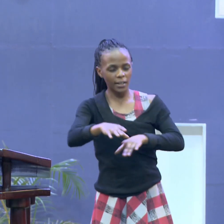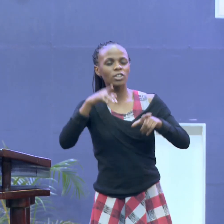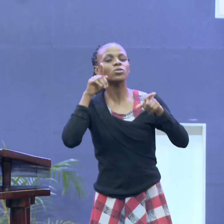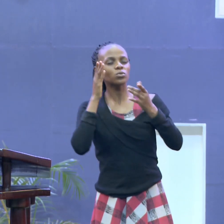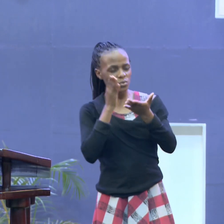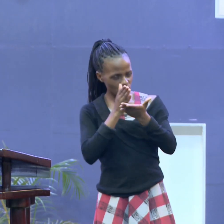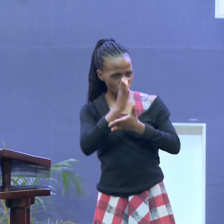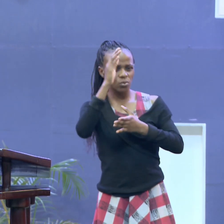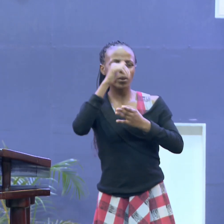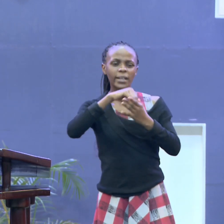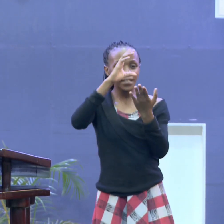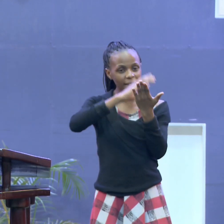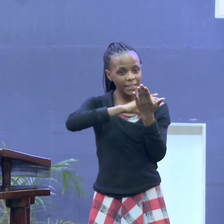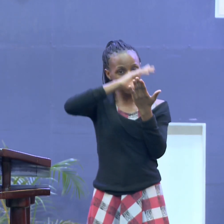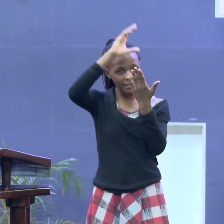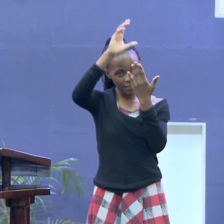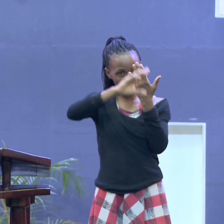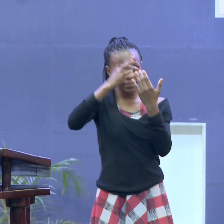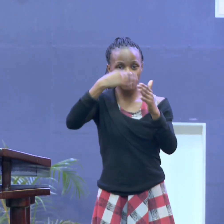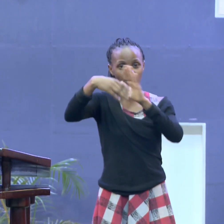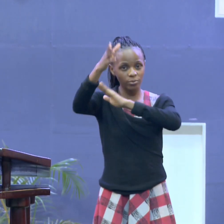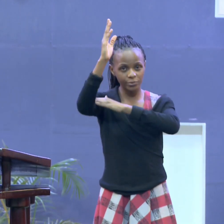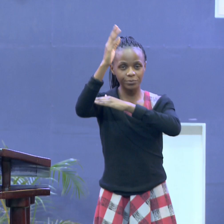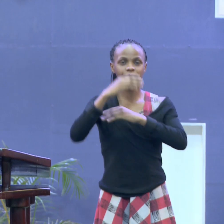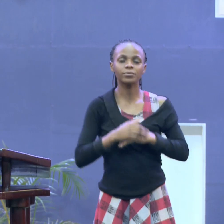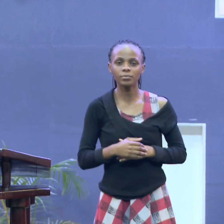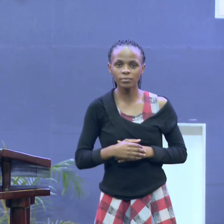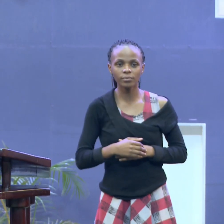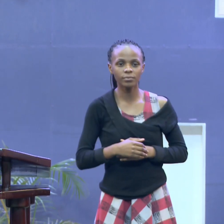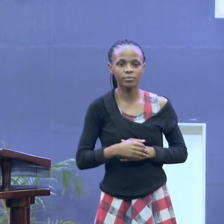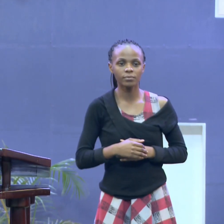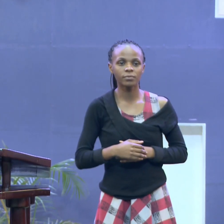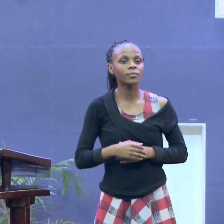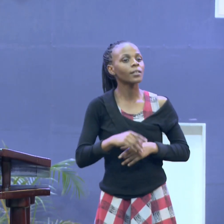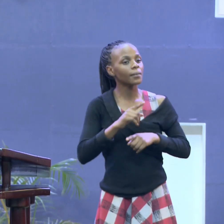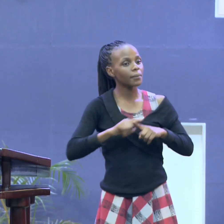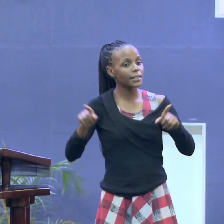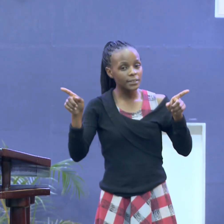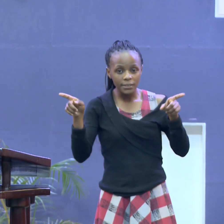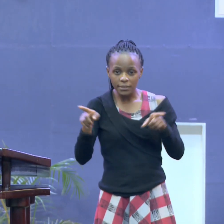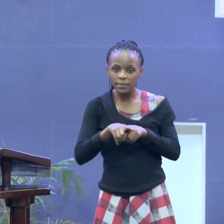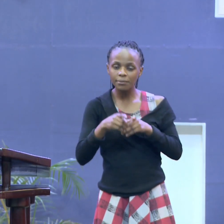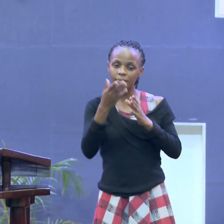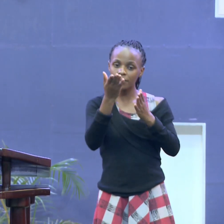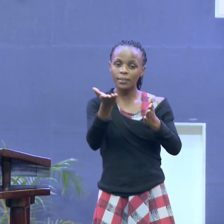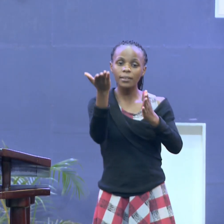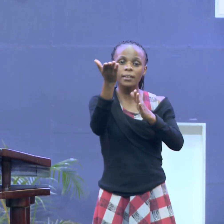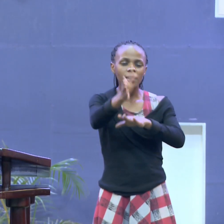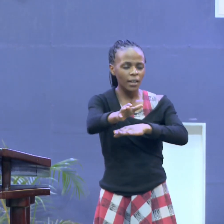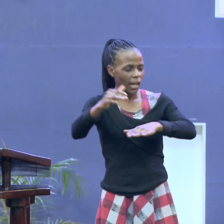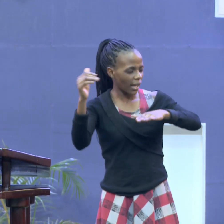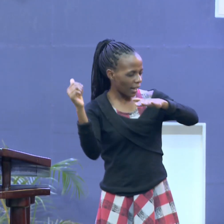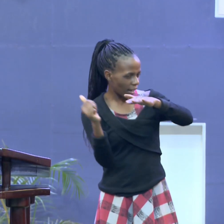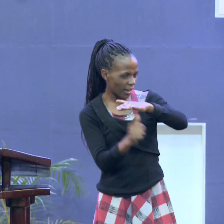ya Katonda. There is death that is designed on the calendar of God. Naye waliwo n'okufa okuli wansi